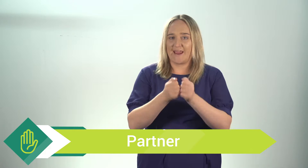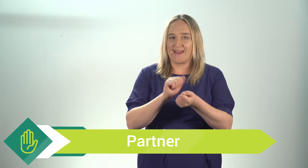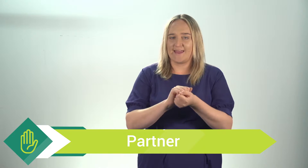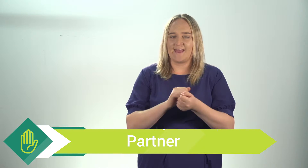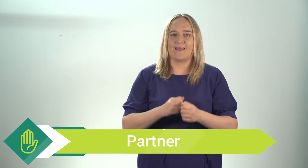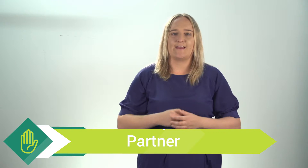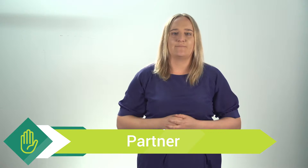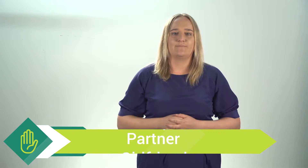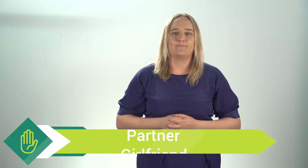Partner.